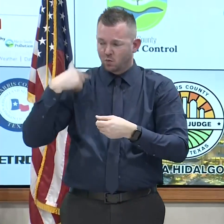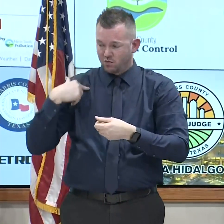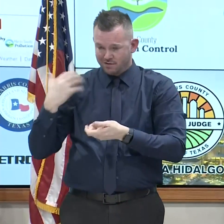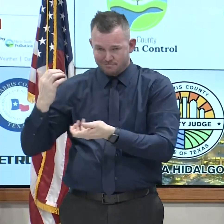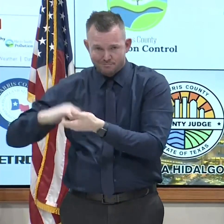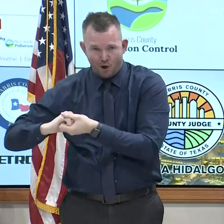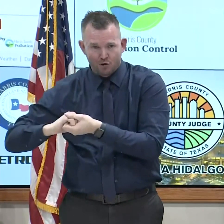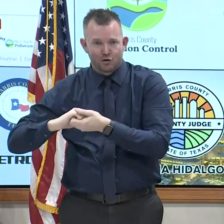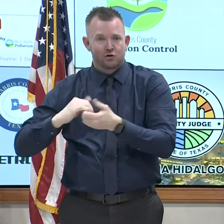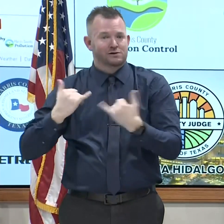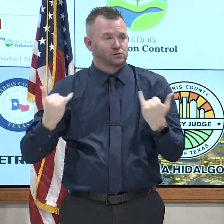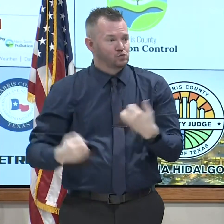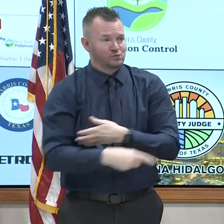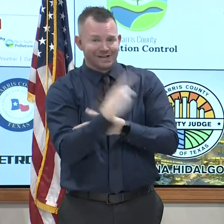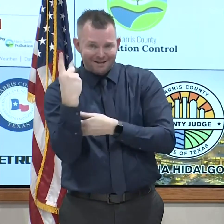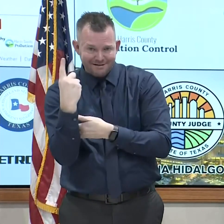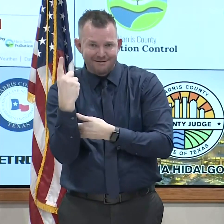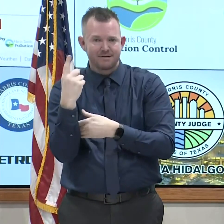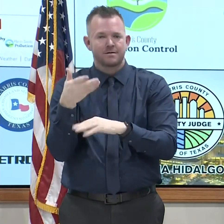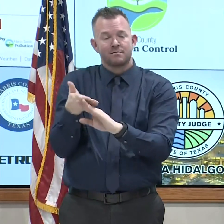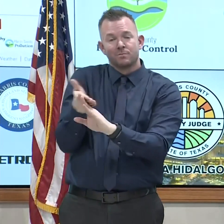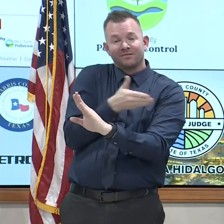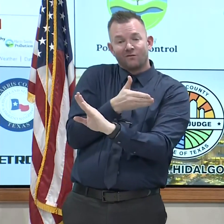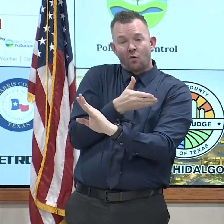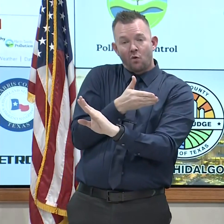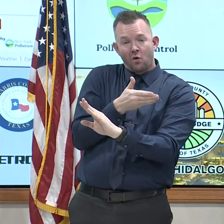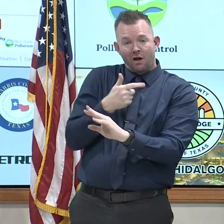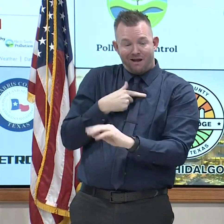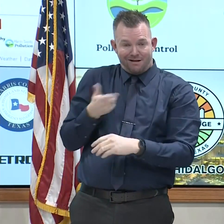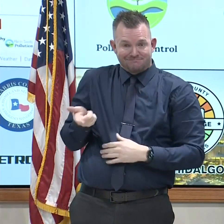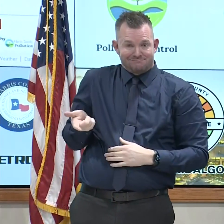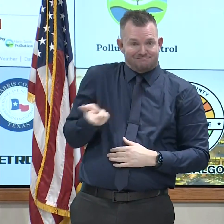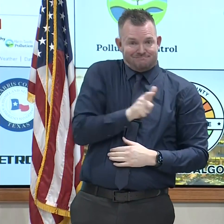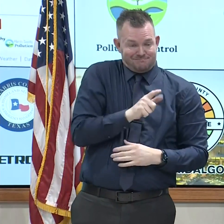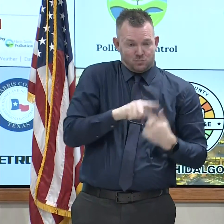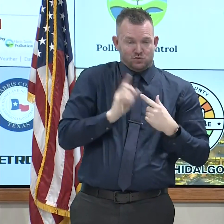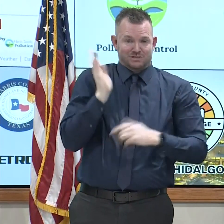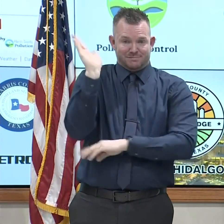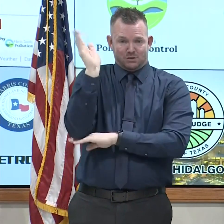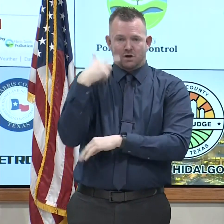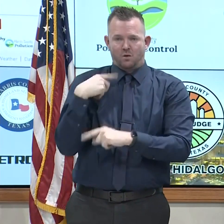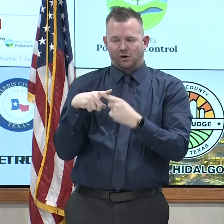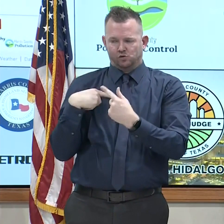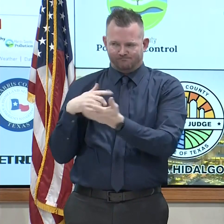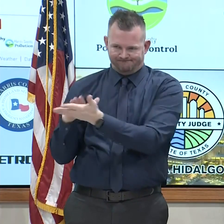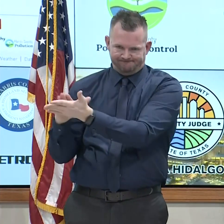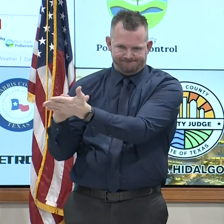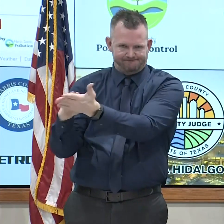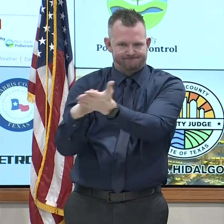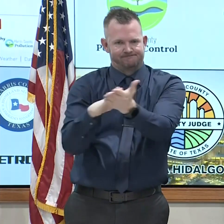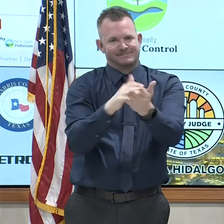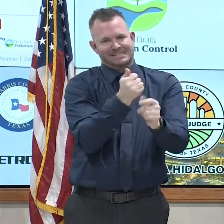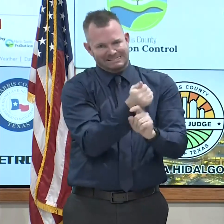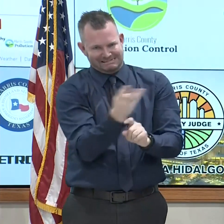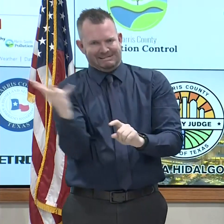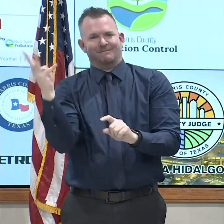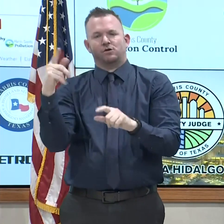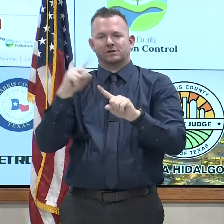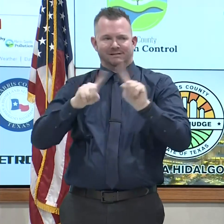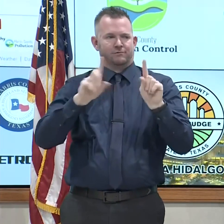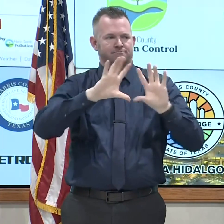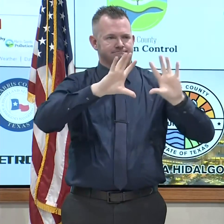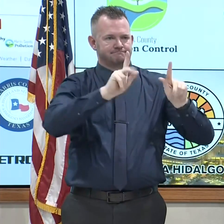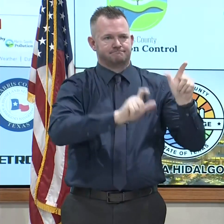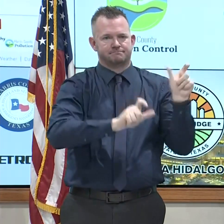give appropriate acknowledgement to several folks that helped to make this exciting announcement